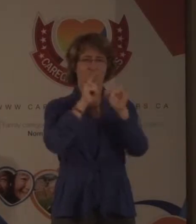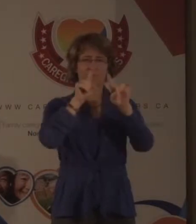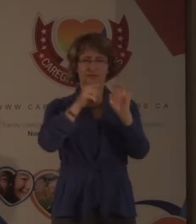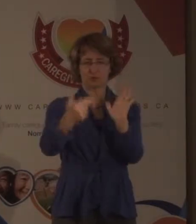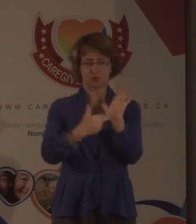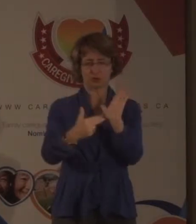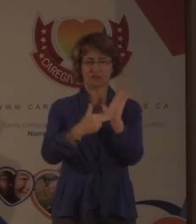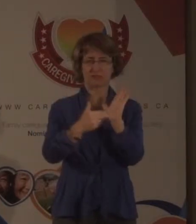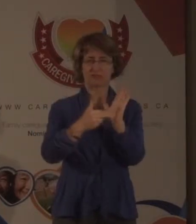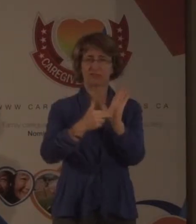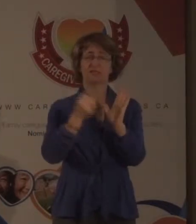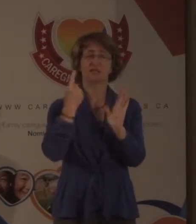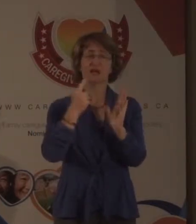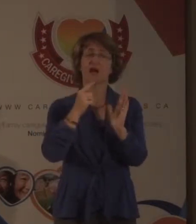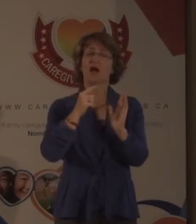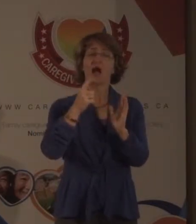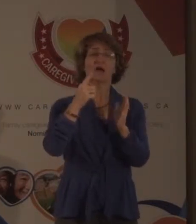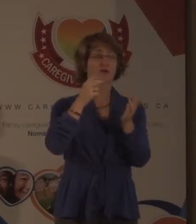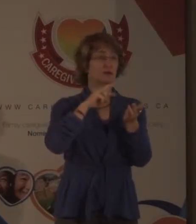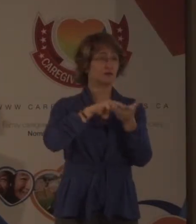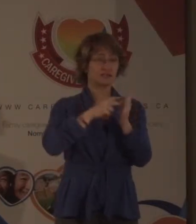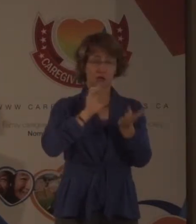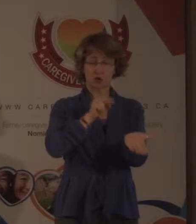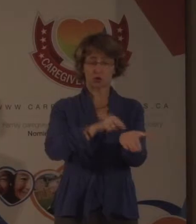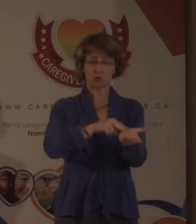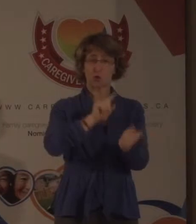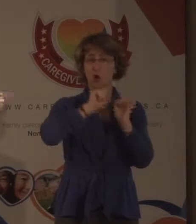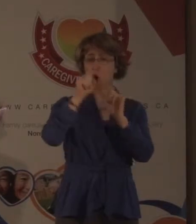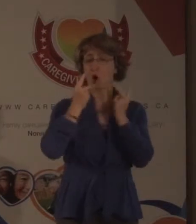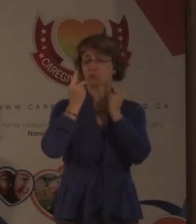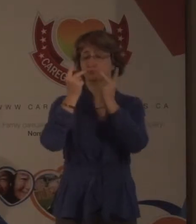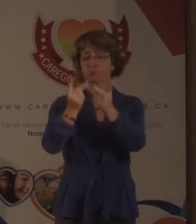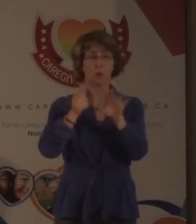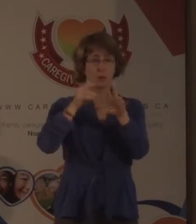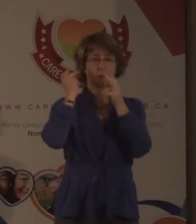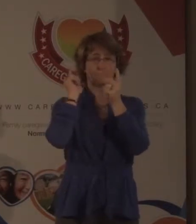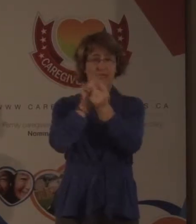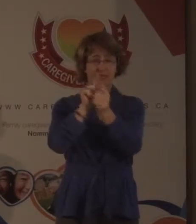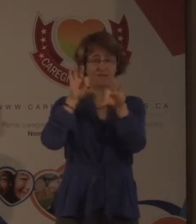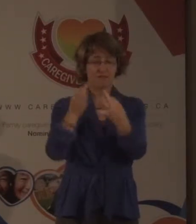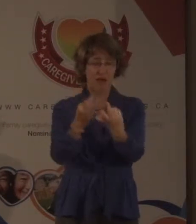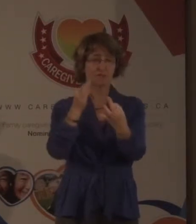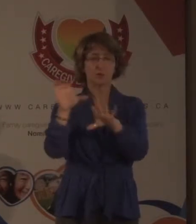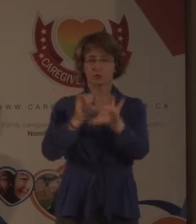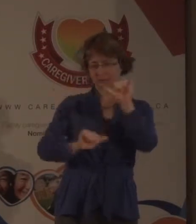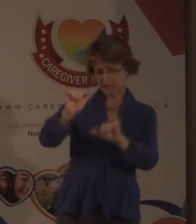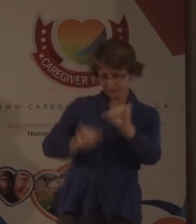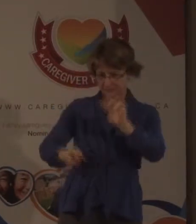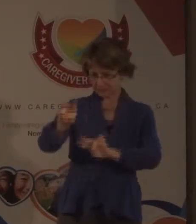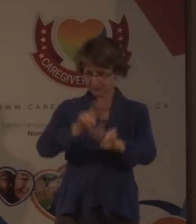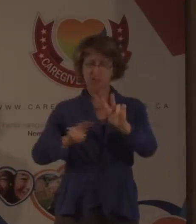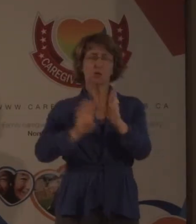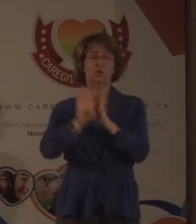is we go out and we meet with families, we do assessments, we do care planning, and we come up